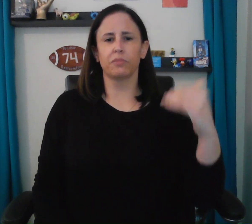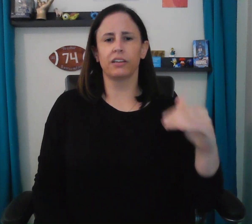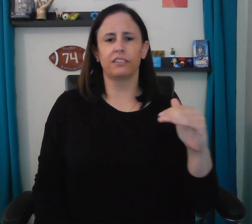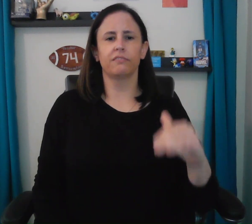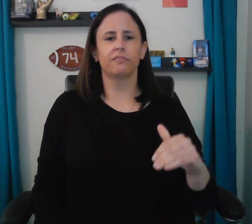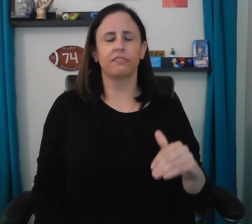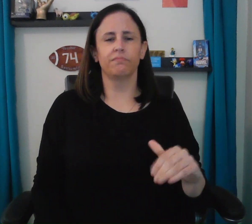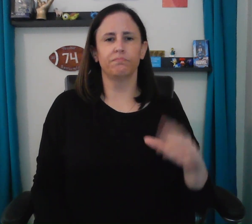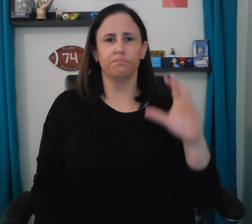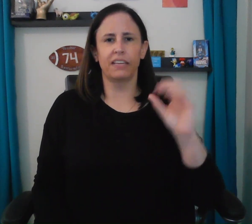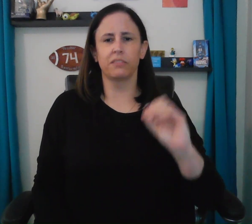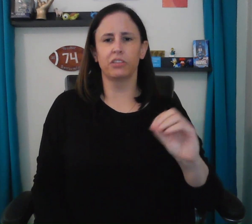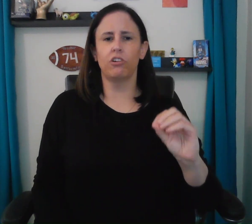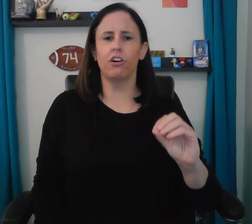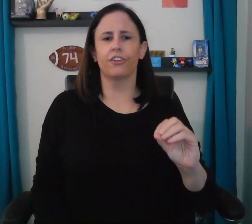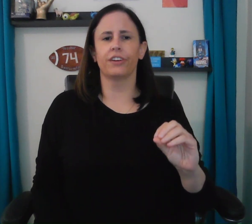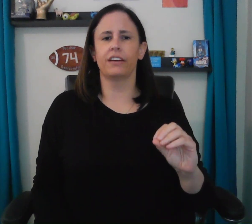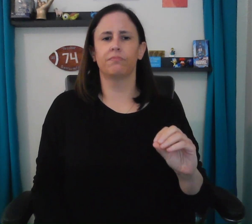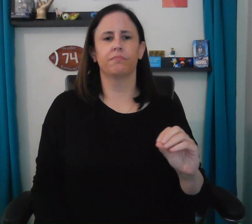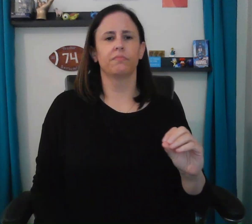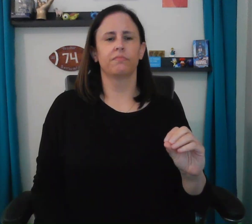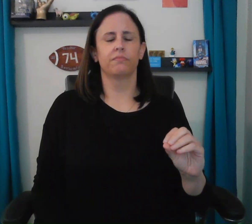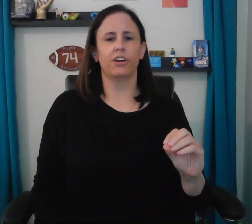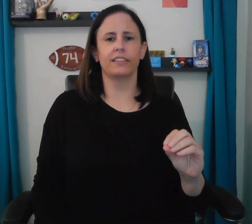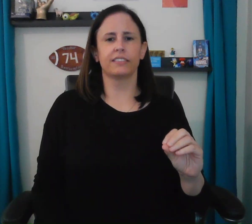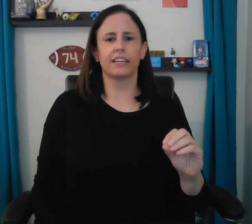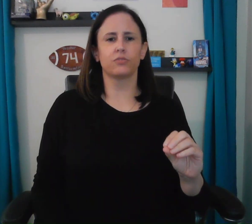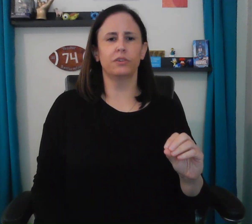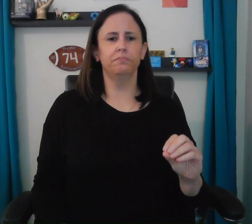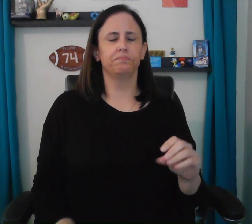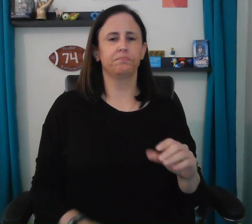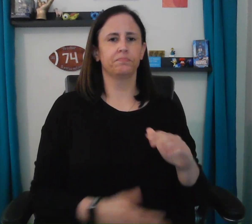going to make them a little harder now. All right, this next one.